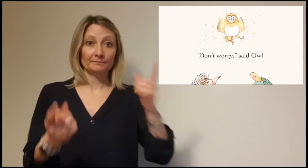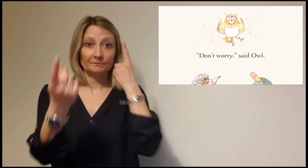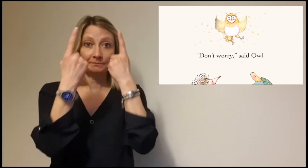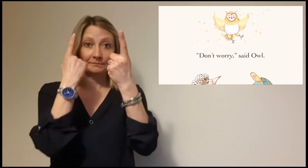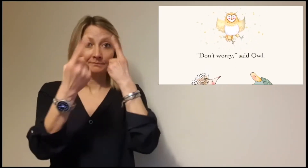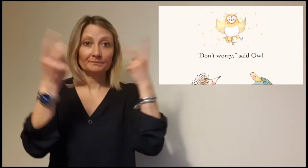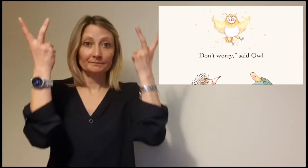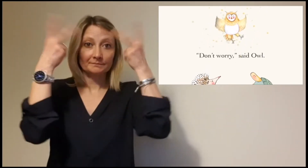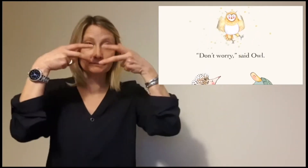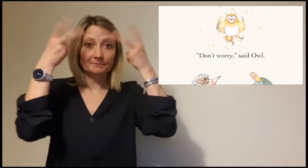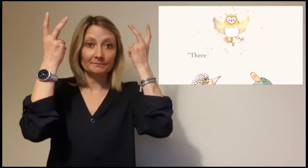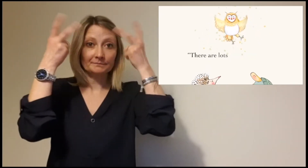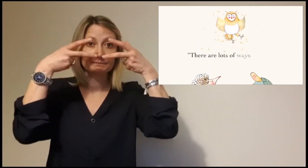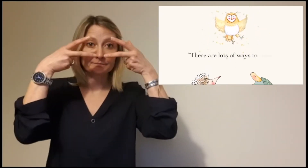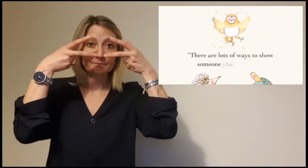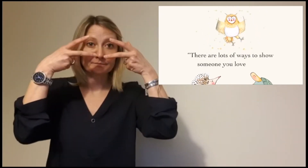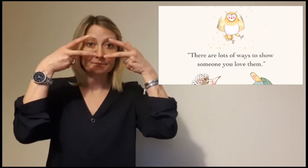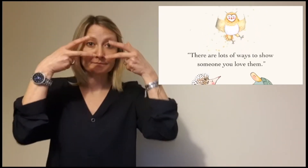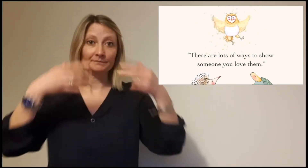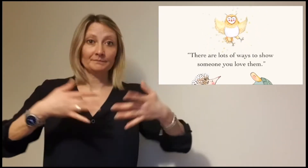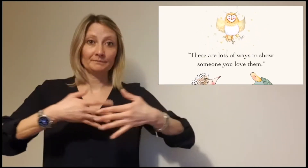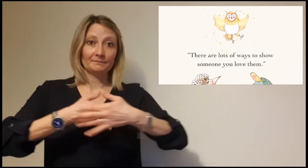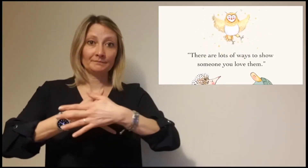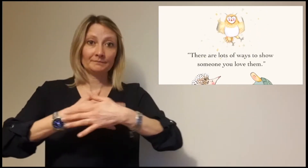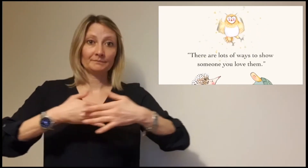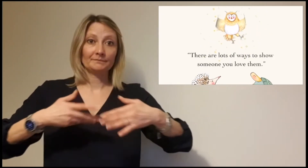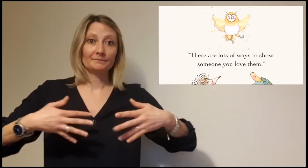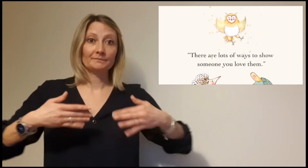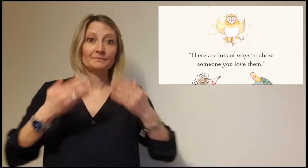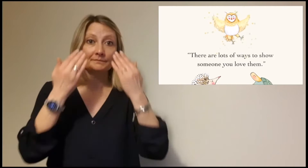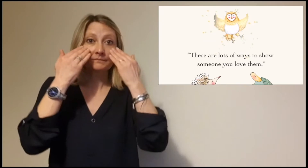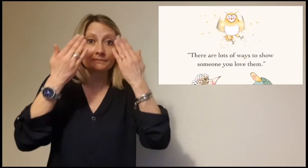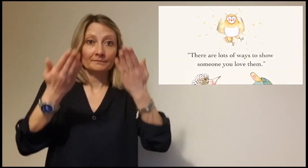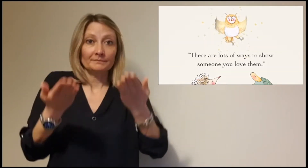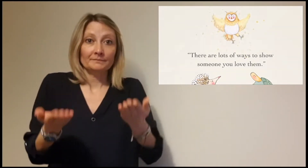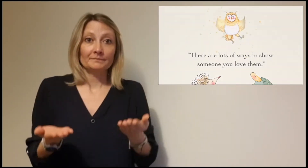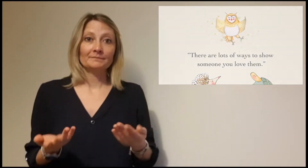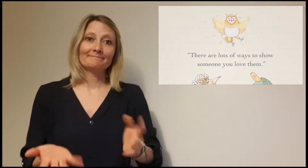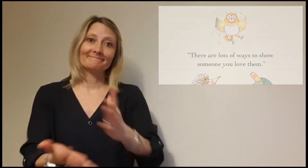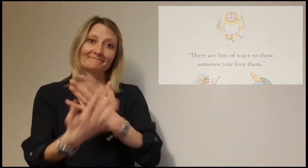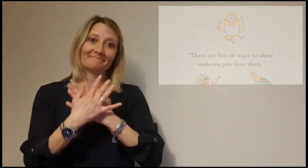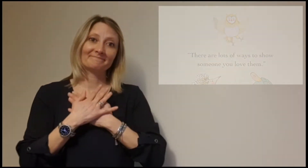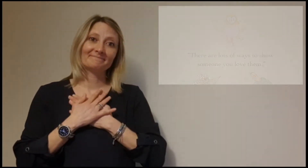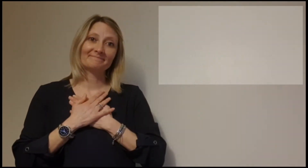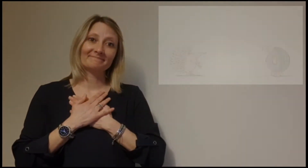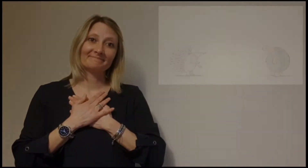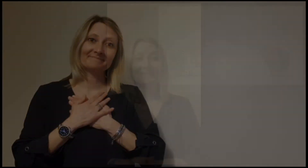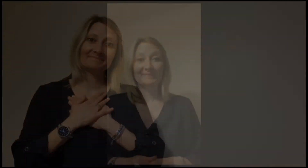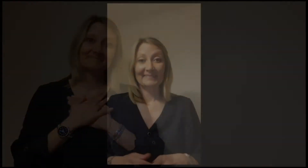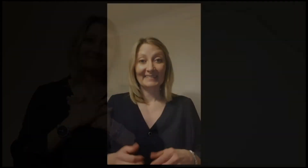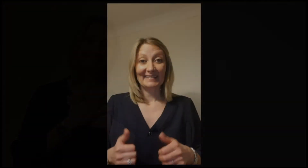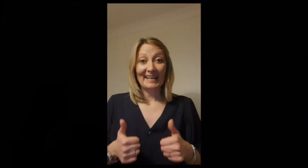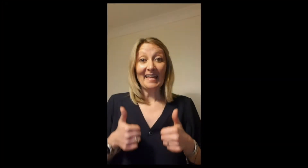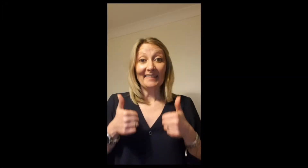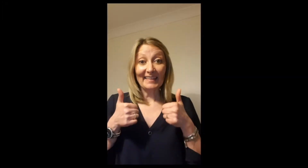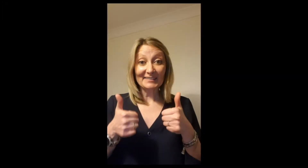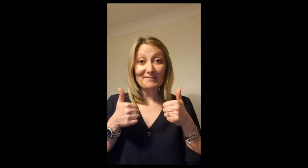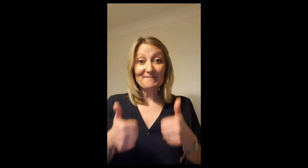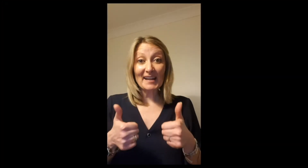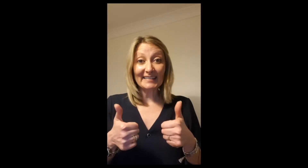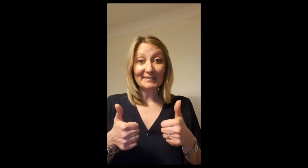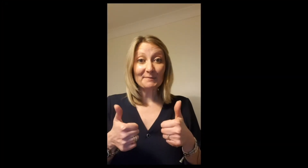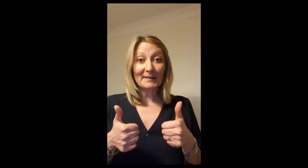Don't worry, said Owl. There are lots of ways to show someone you love them.